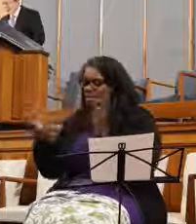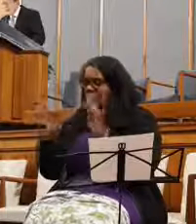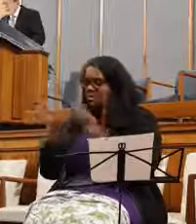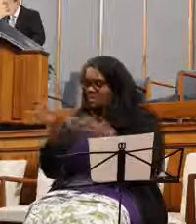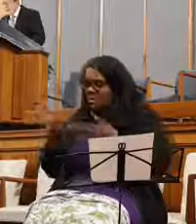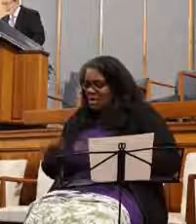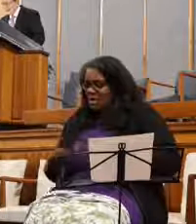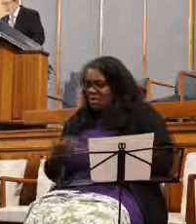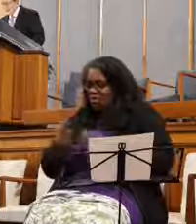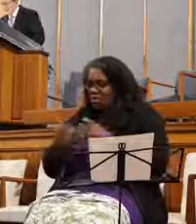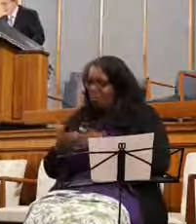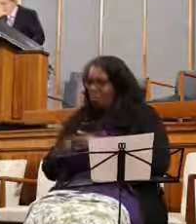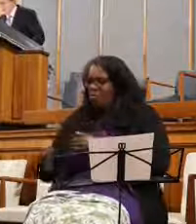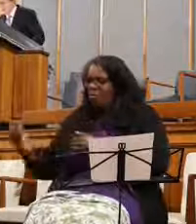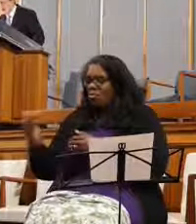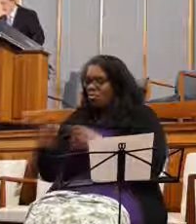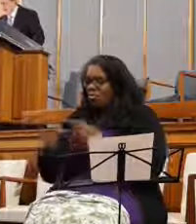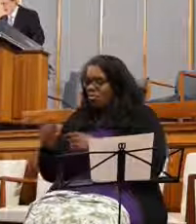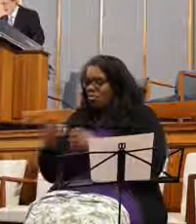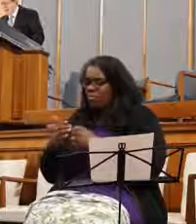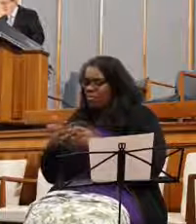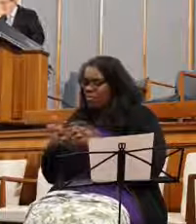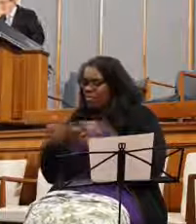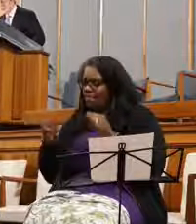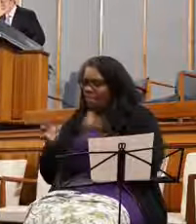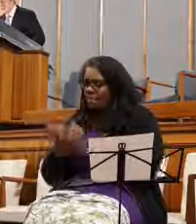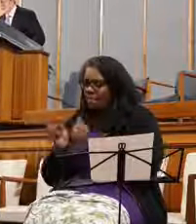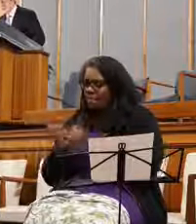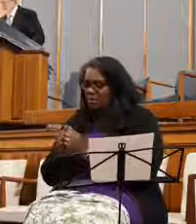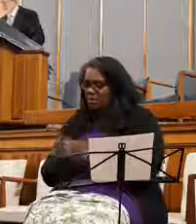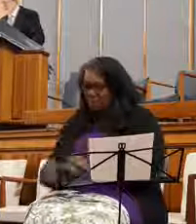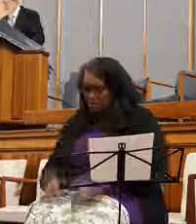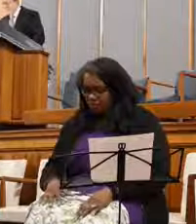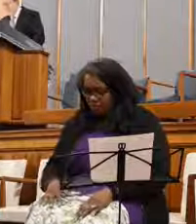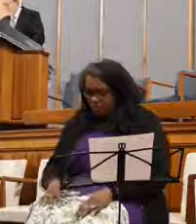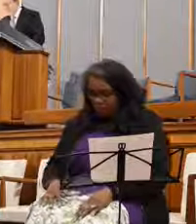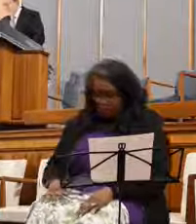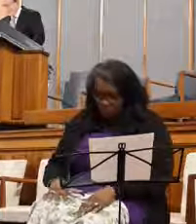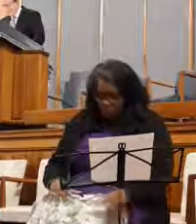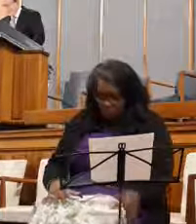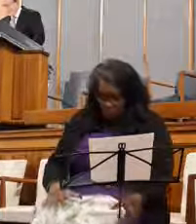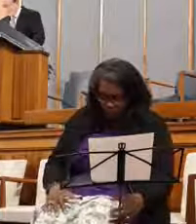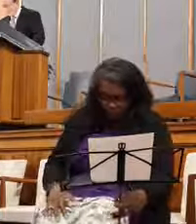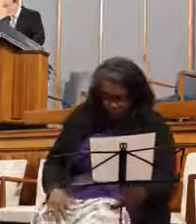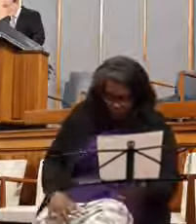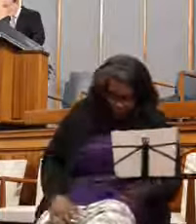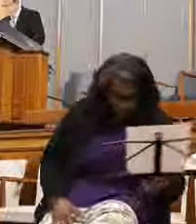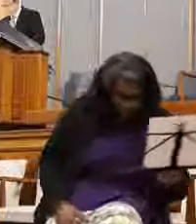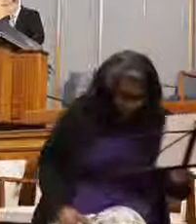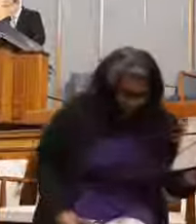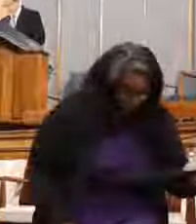now and forevermore. Amen. Amen.